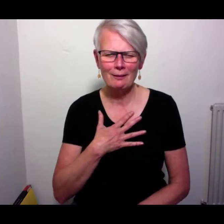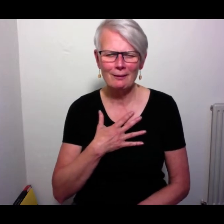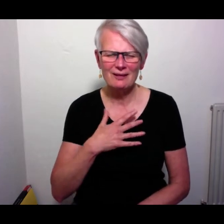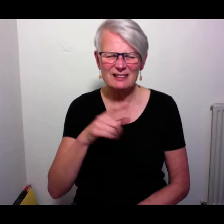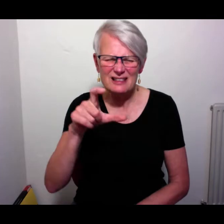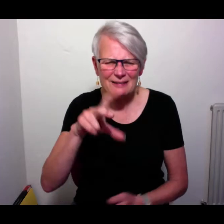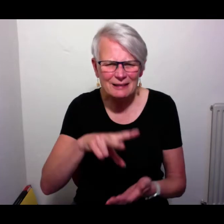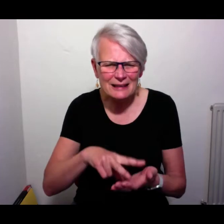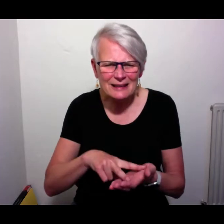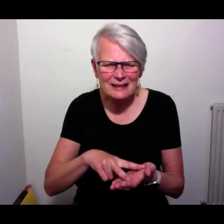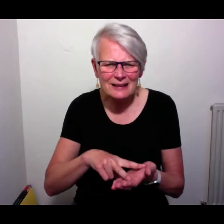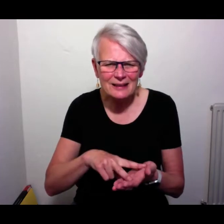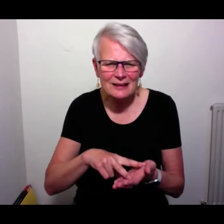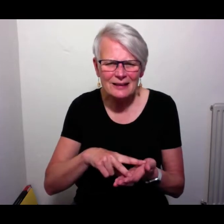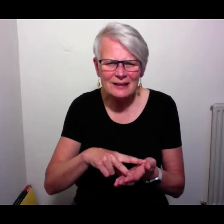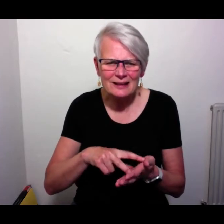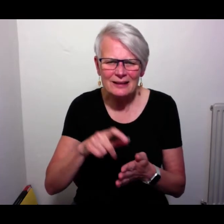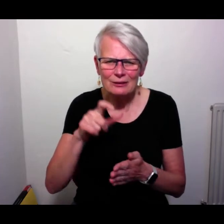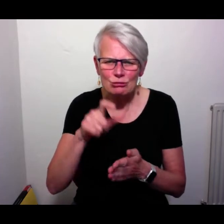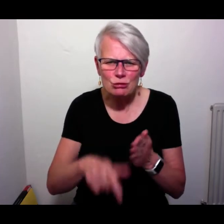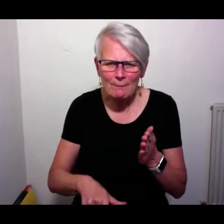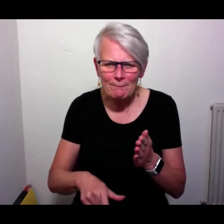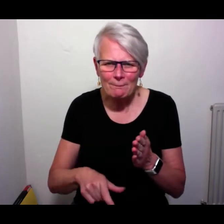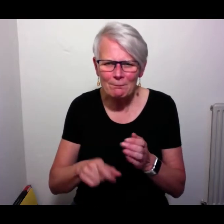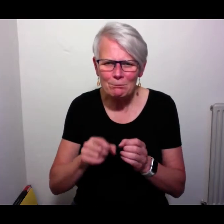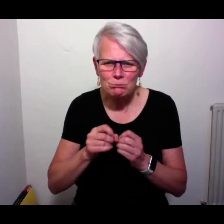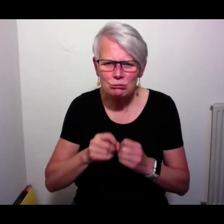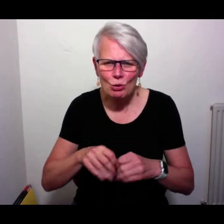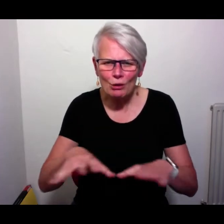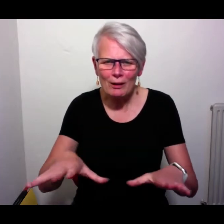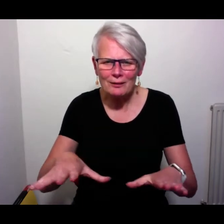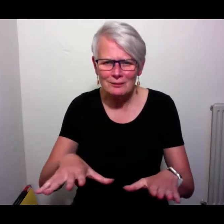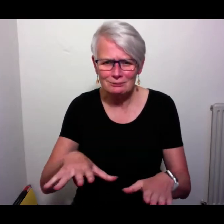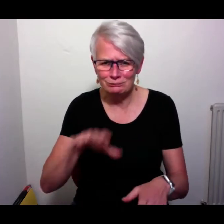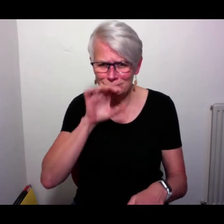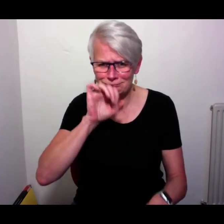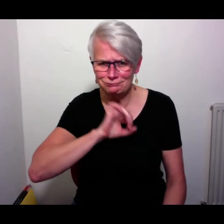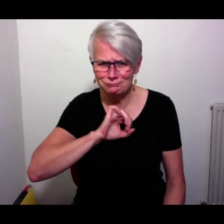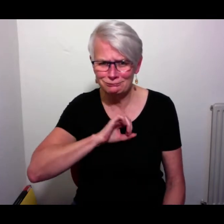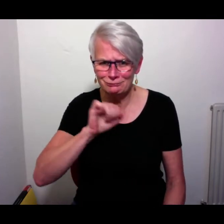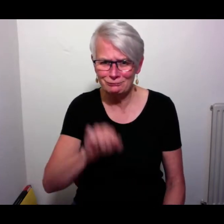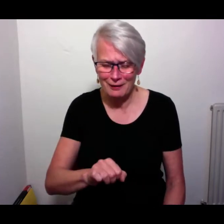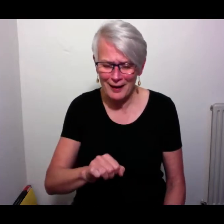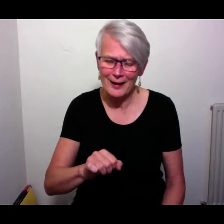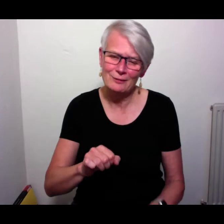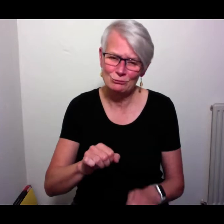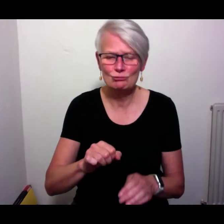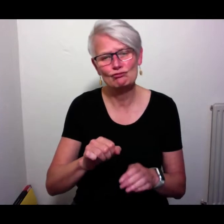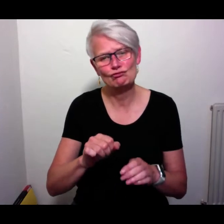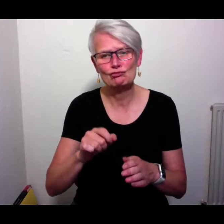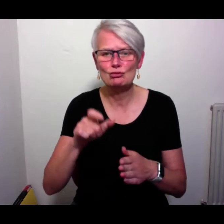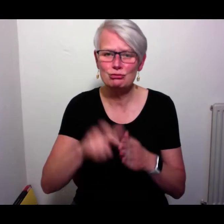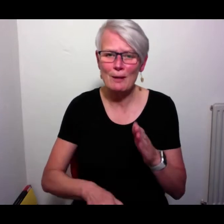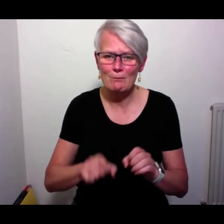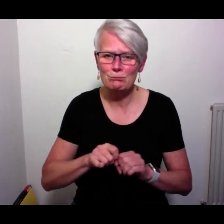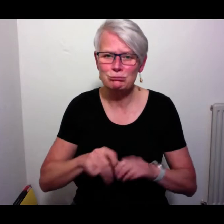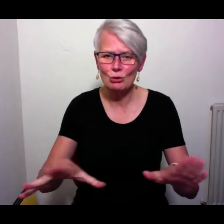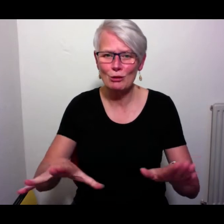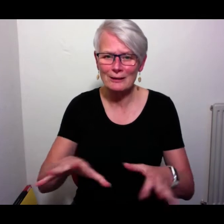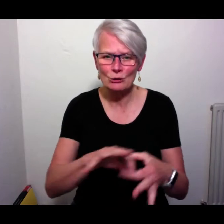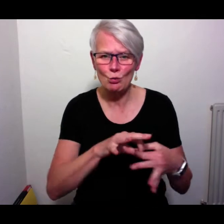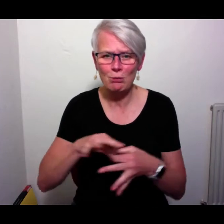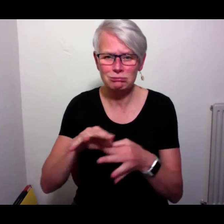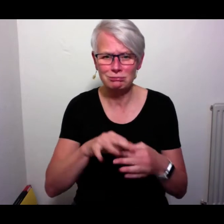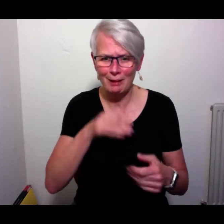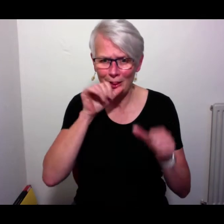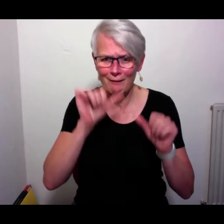CB. Crip Broadcasting. Oh yeah, right. The Crip Broadcasting Corporation. Love it.